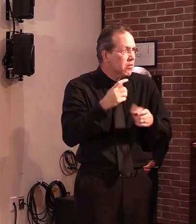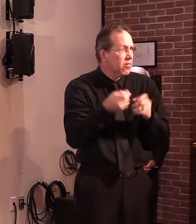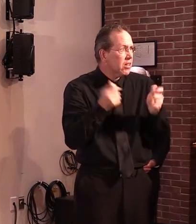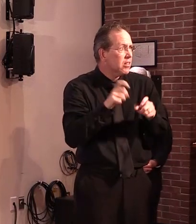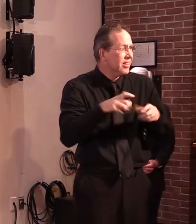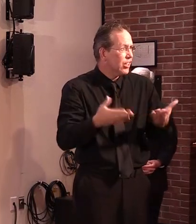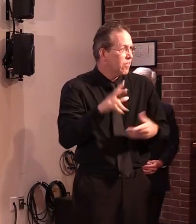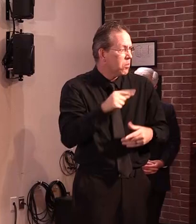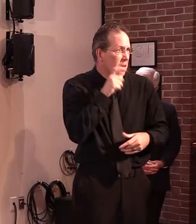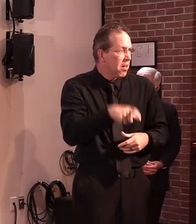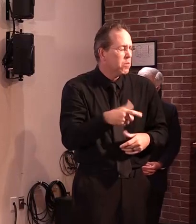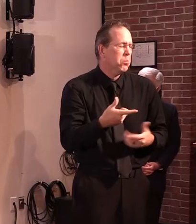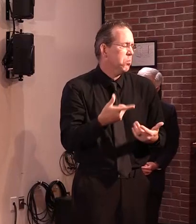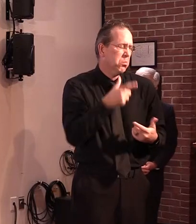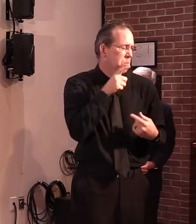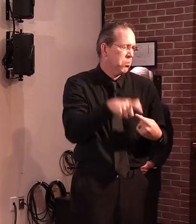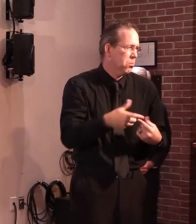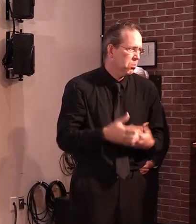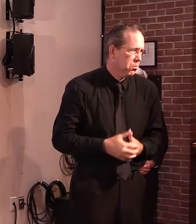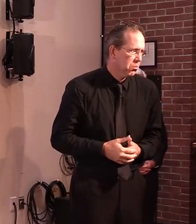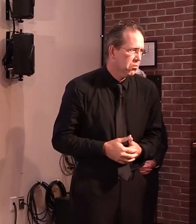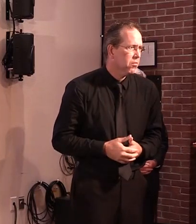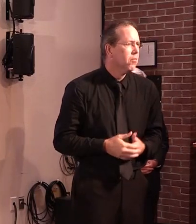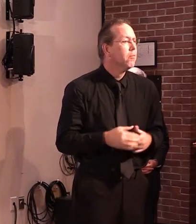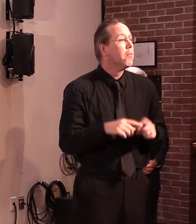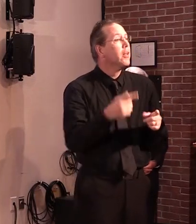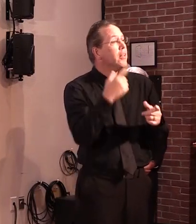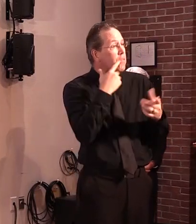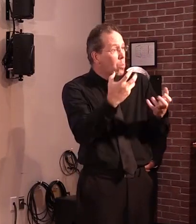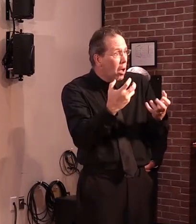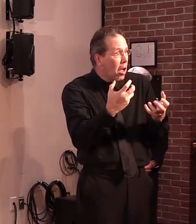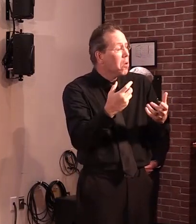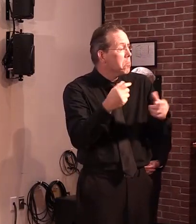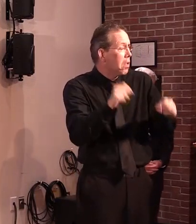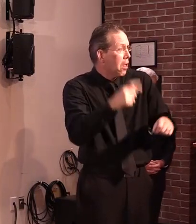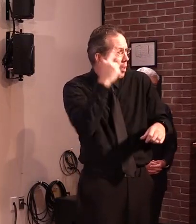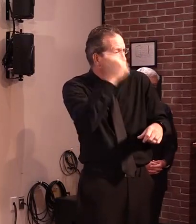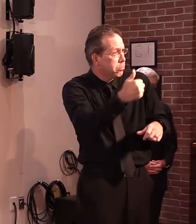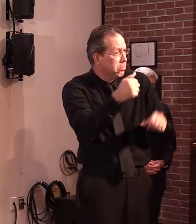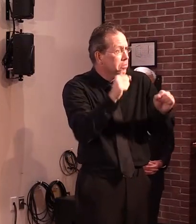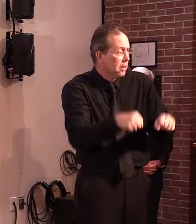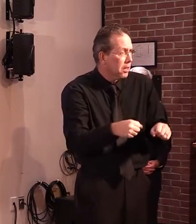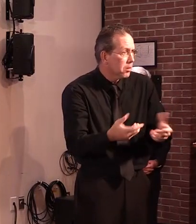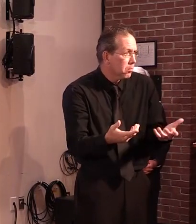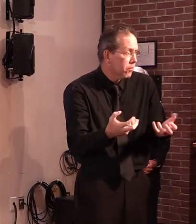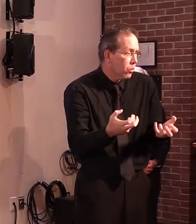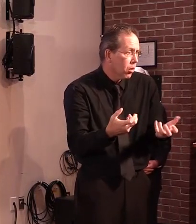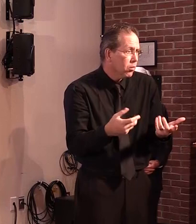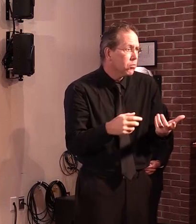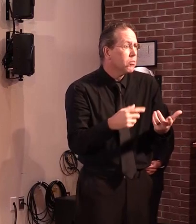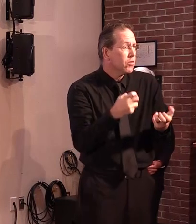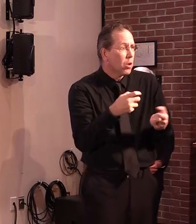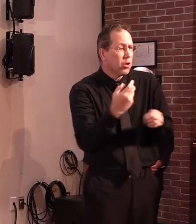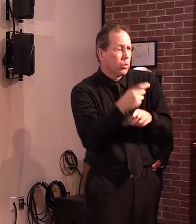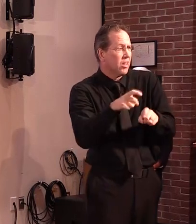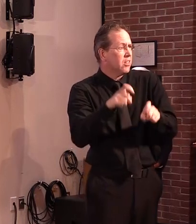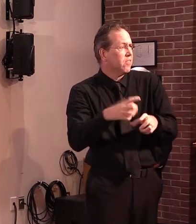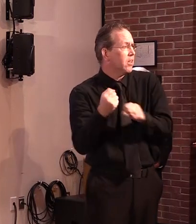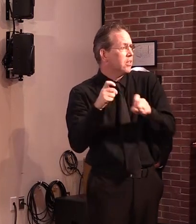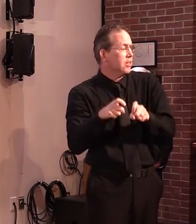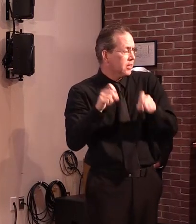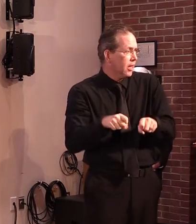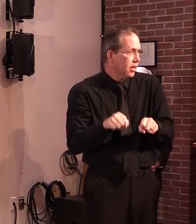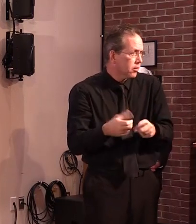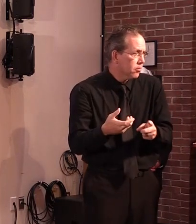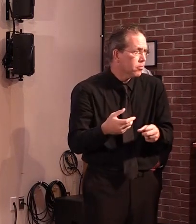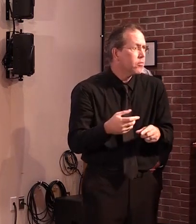to do broad general surveillance, it could be a good mechanism to use, particularly the most recent tests, which have a